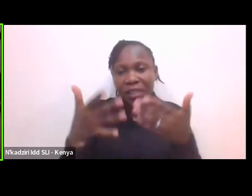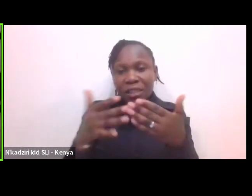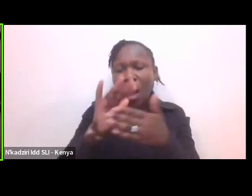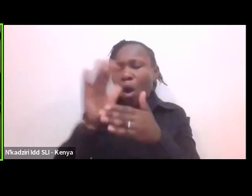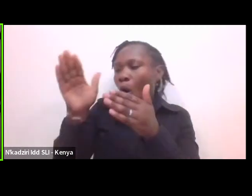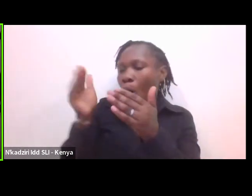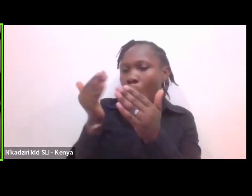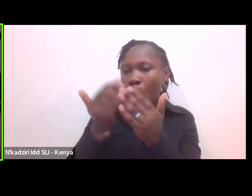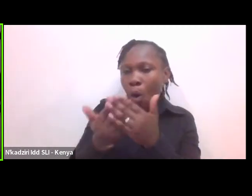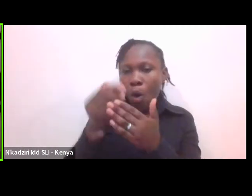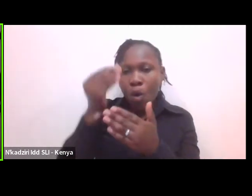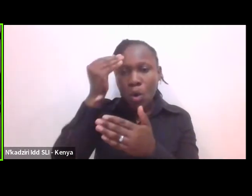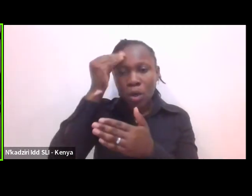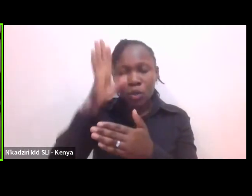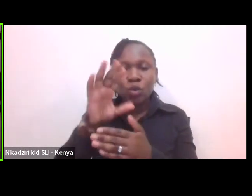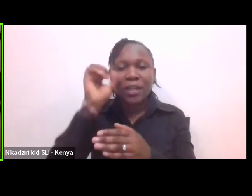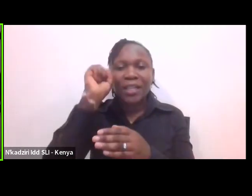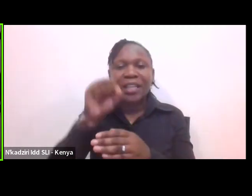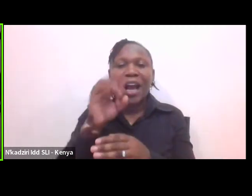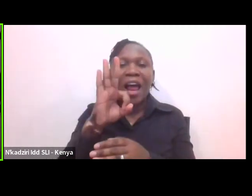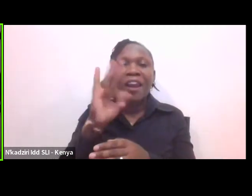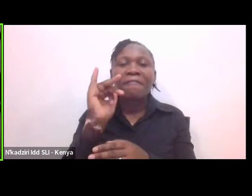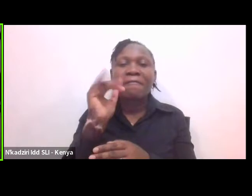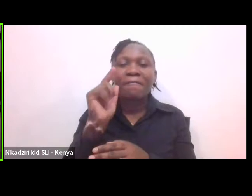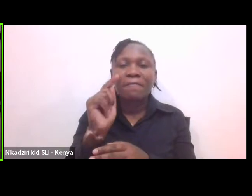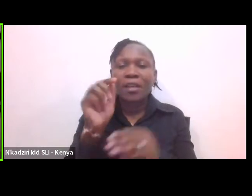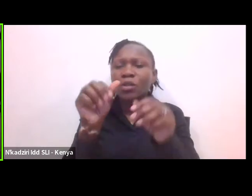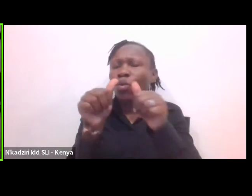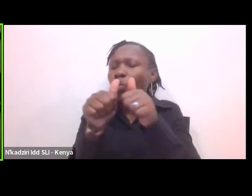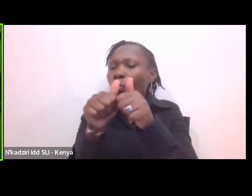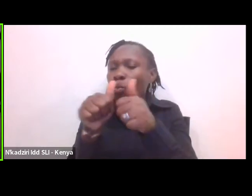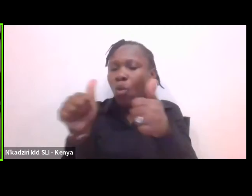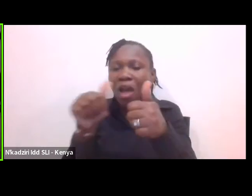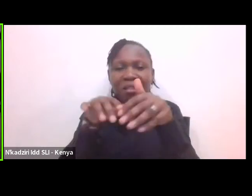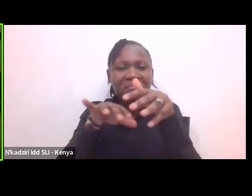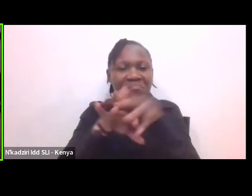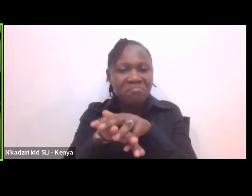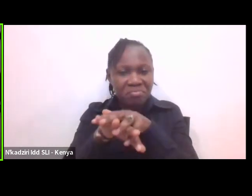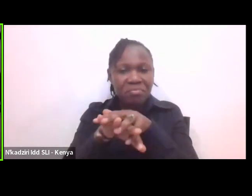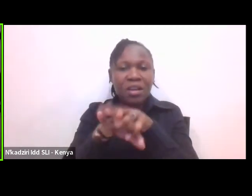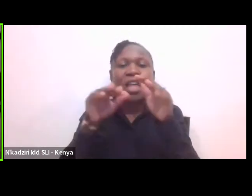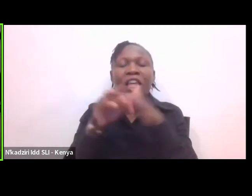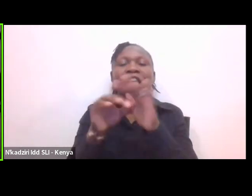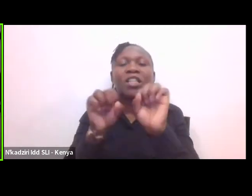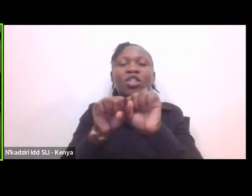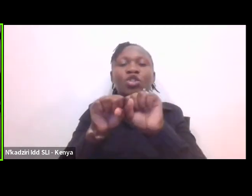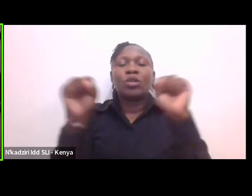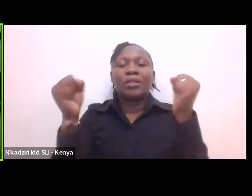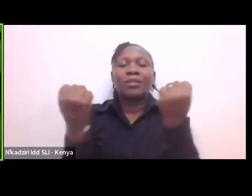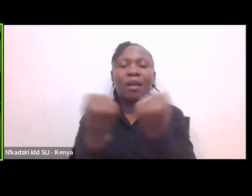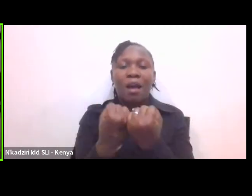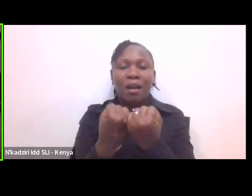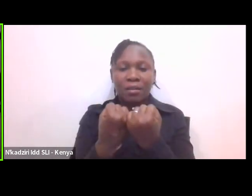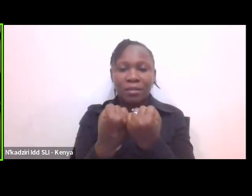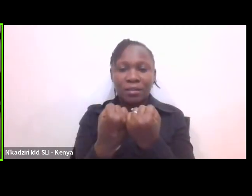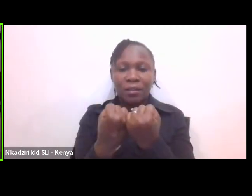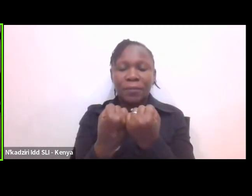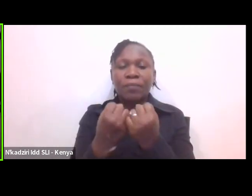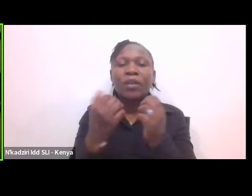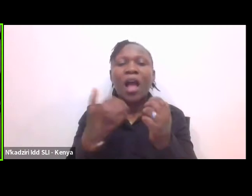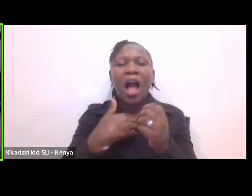within society, a respected place of contribution, remuneration,